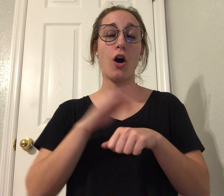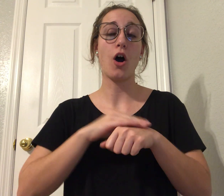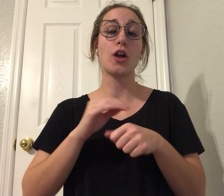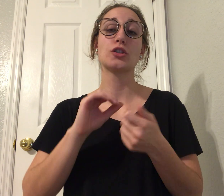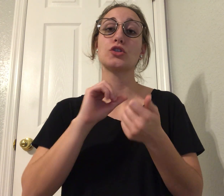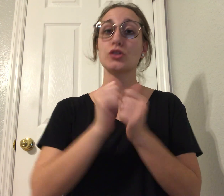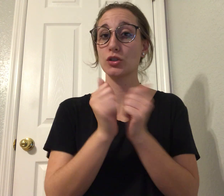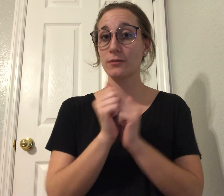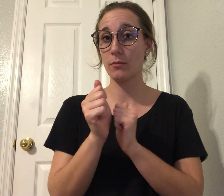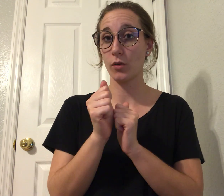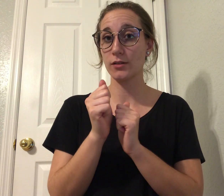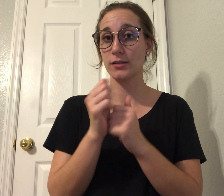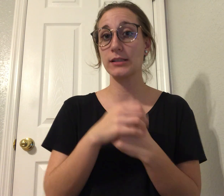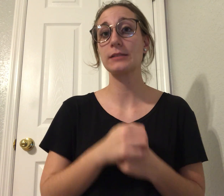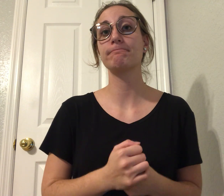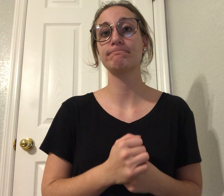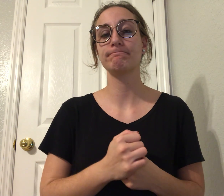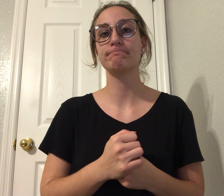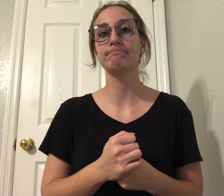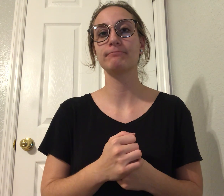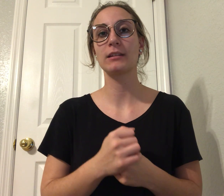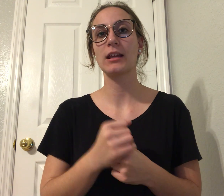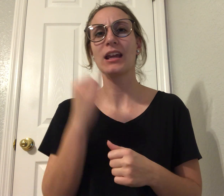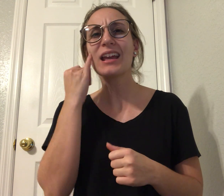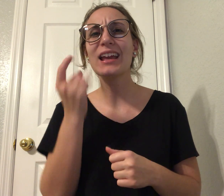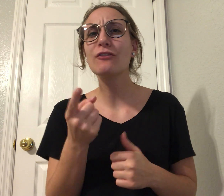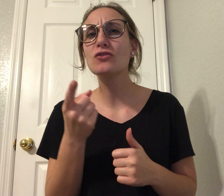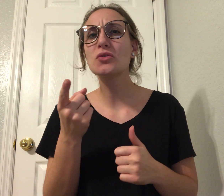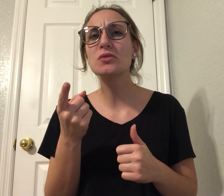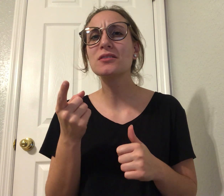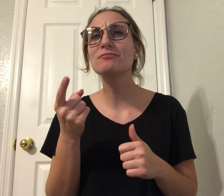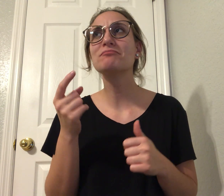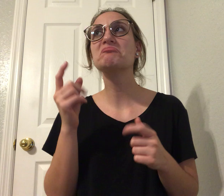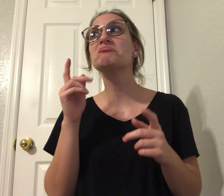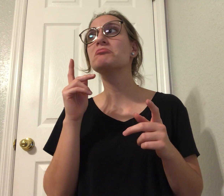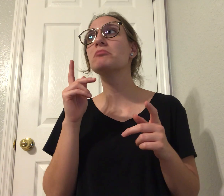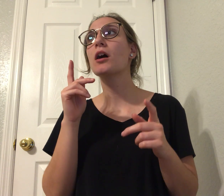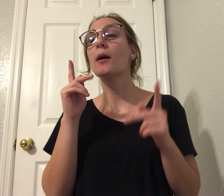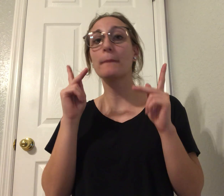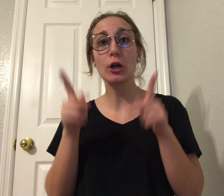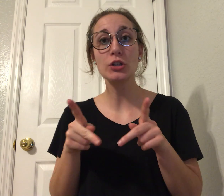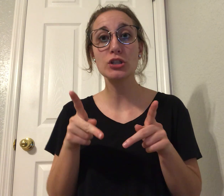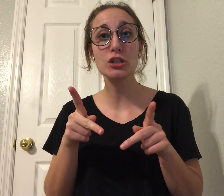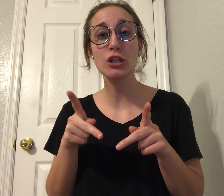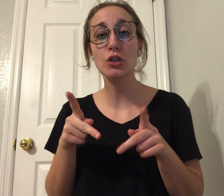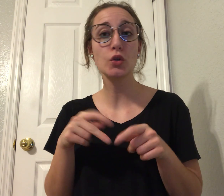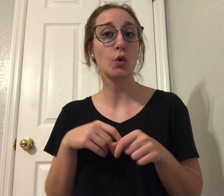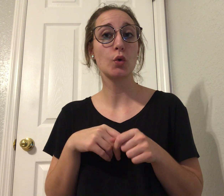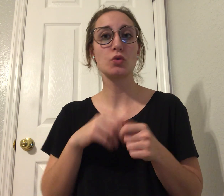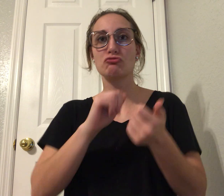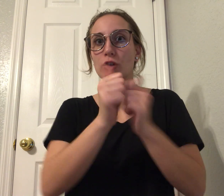meditation. If you are someone who is competing in anything, or you're a performer,